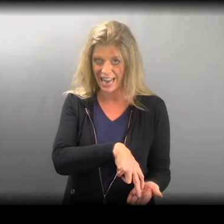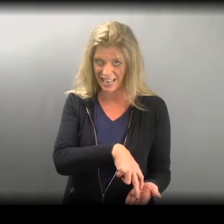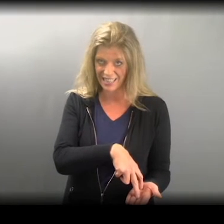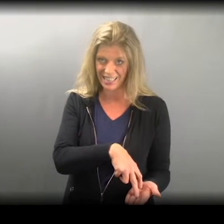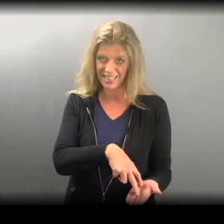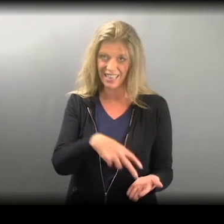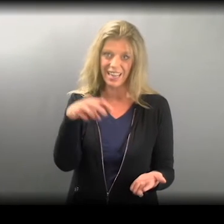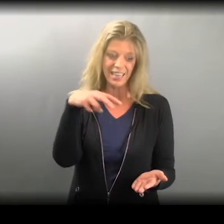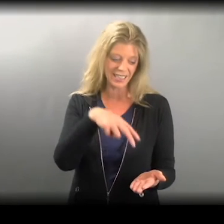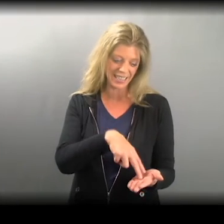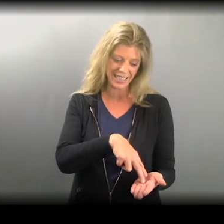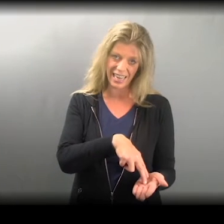stand,